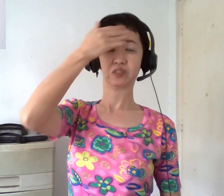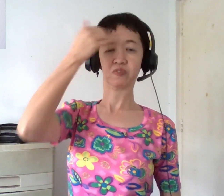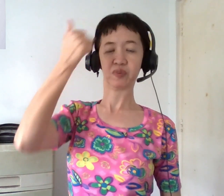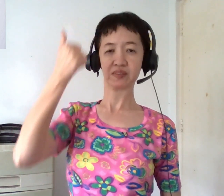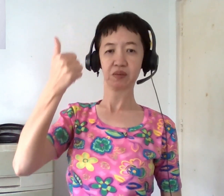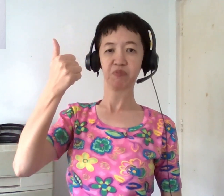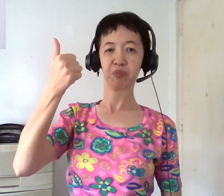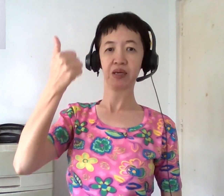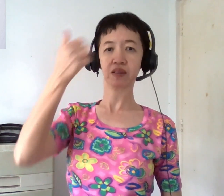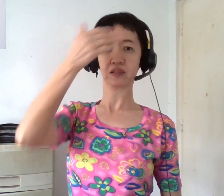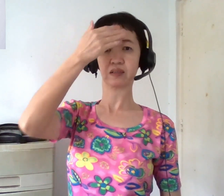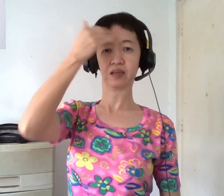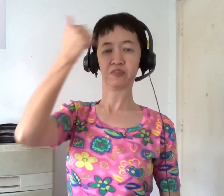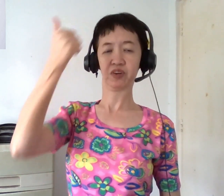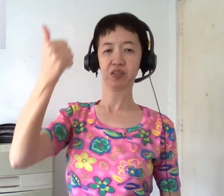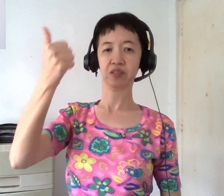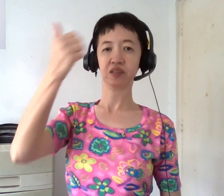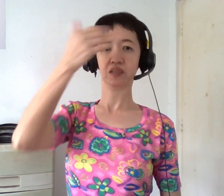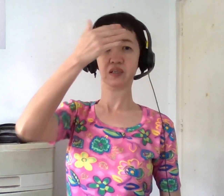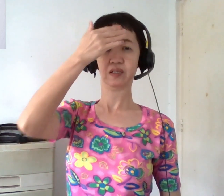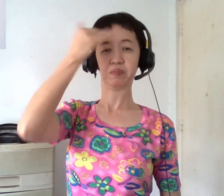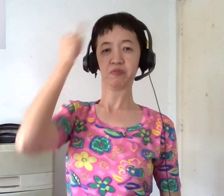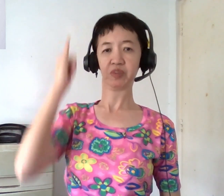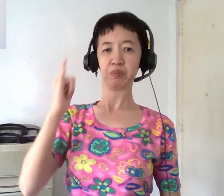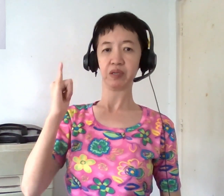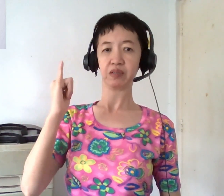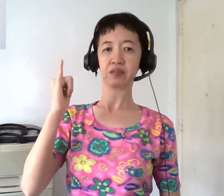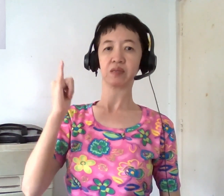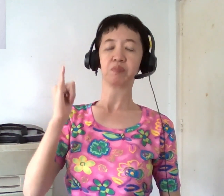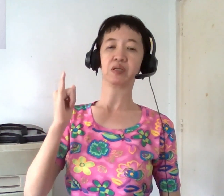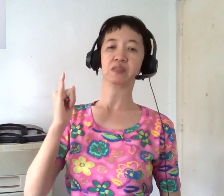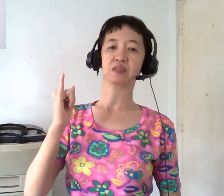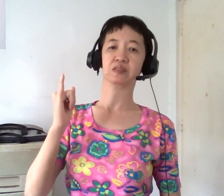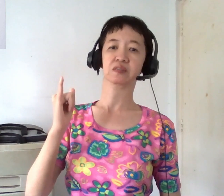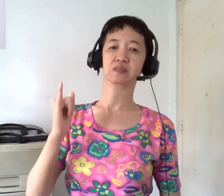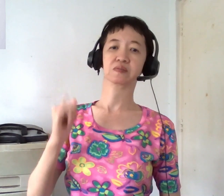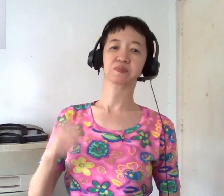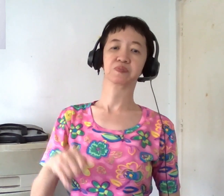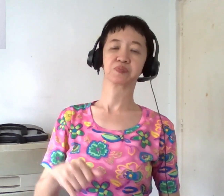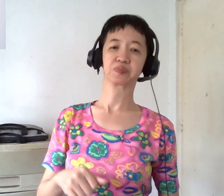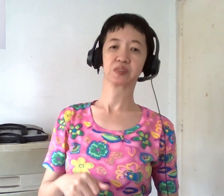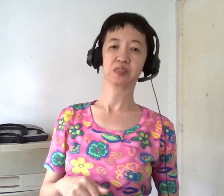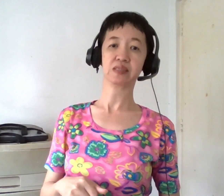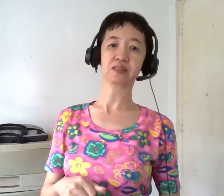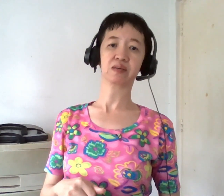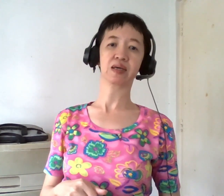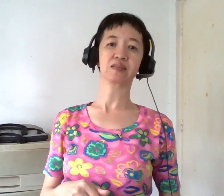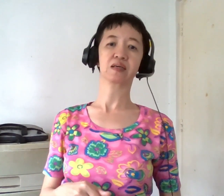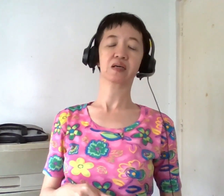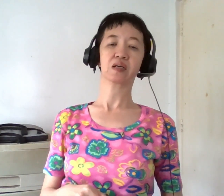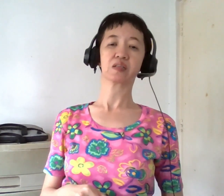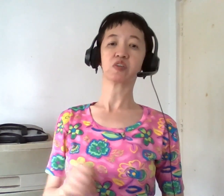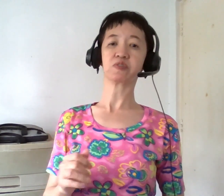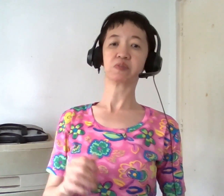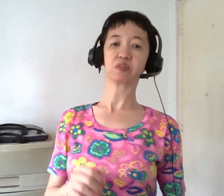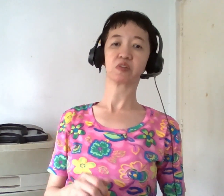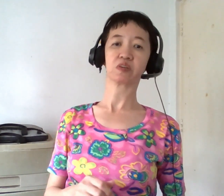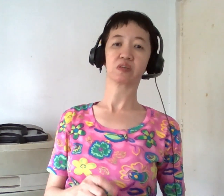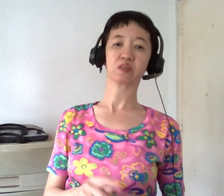just male grandfather, female grandmother. Easy, right? Don't